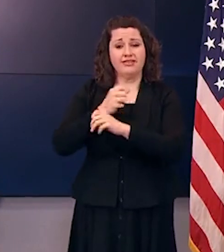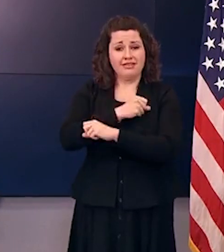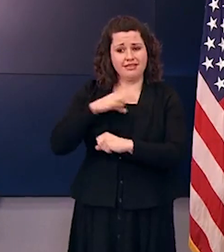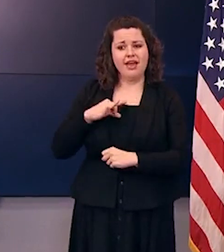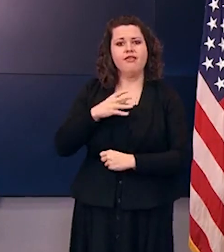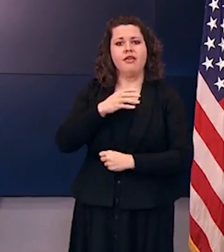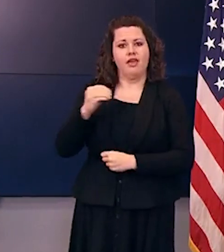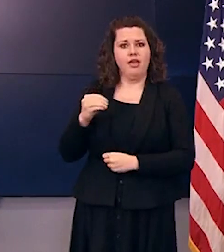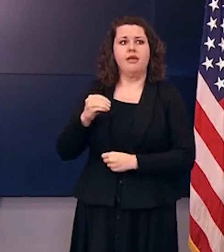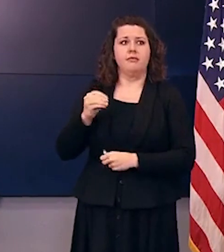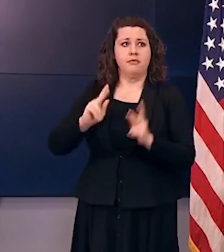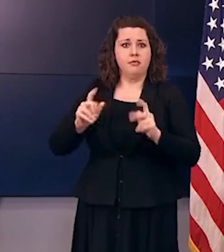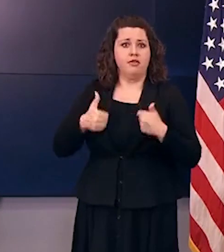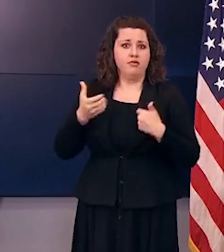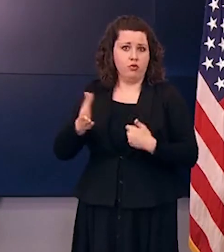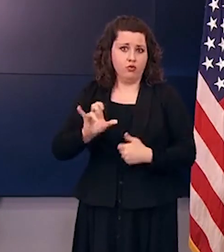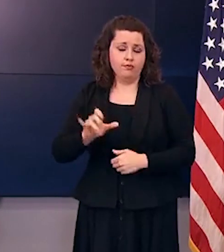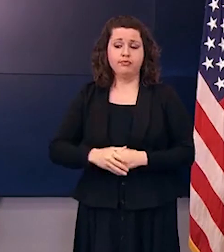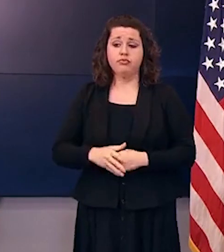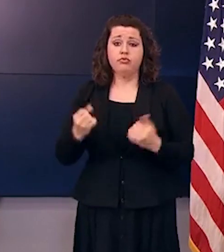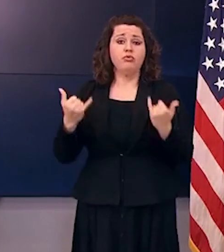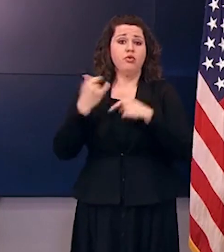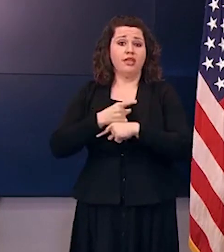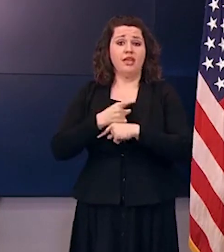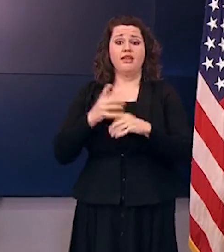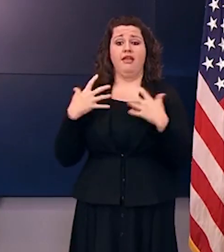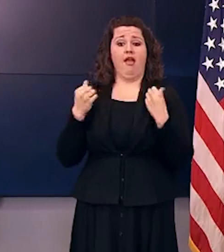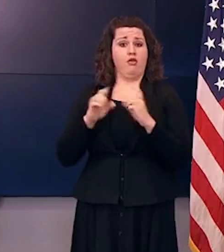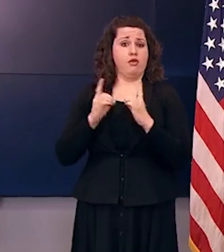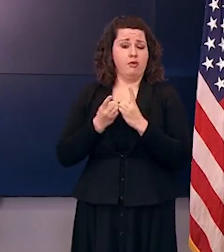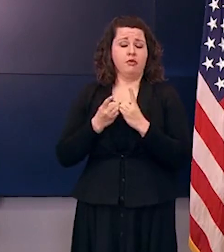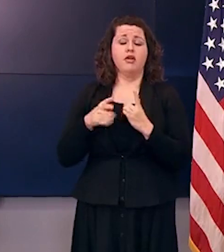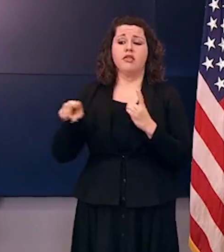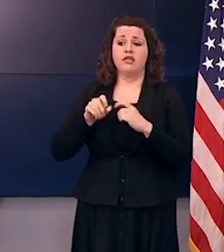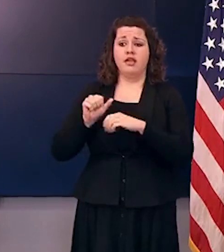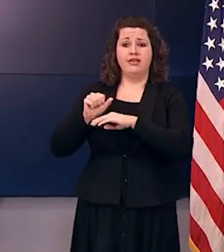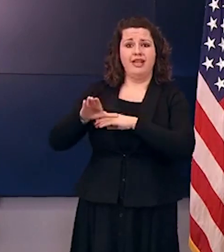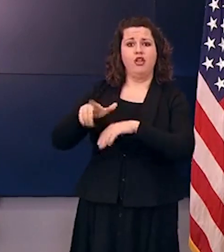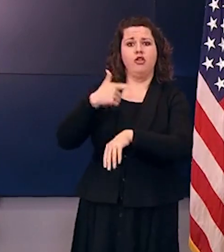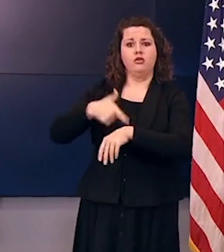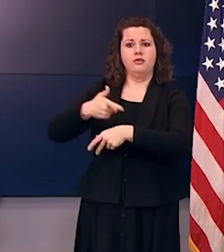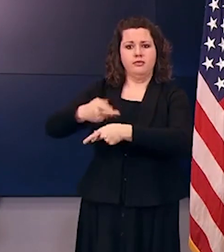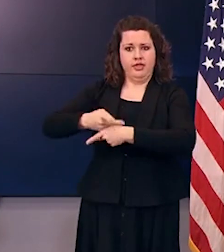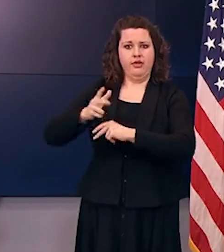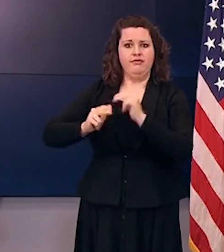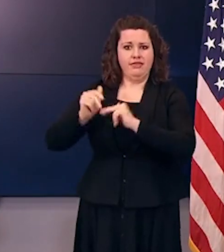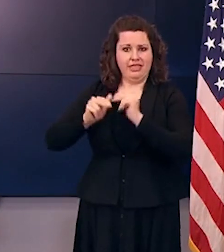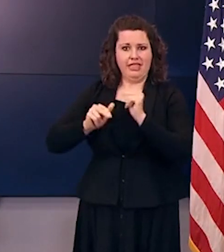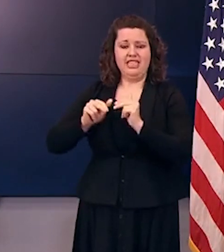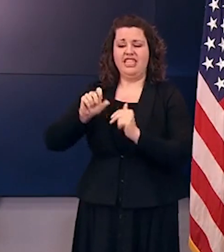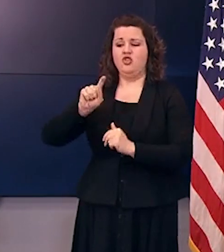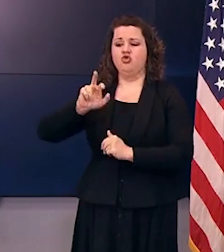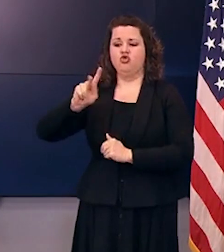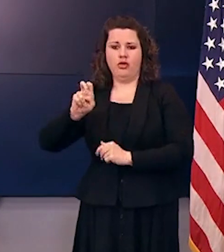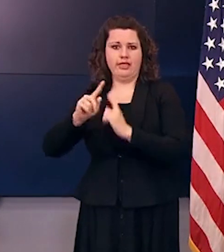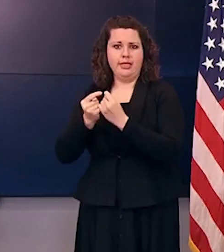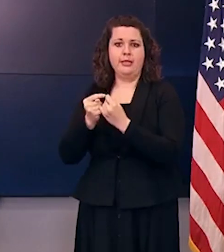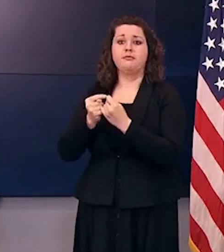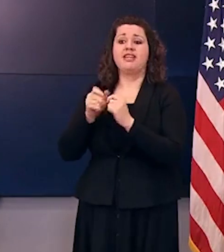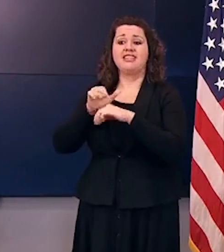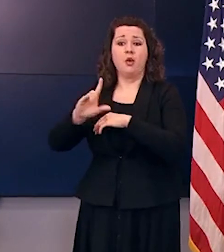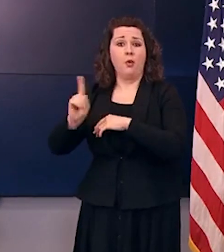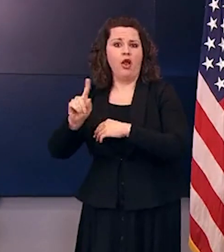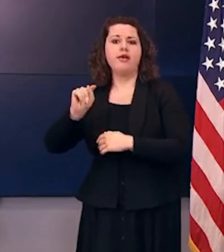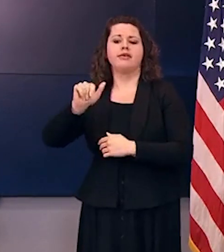well as residents. So today, the Department of Public Health is sending a long-term care facility strike team to Tama